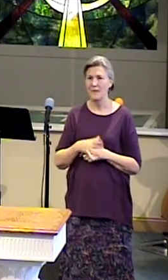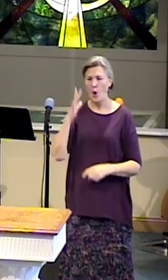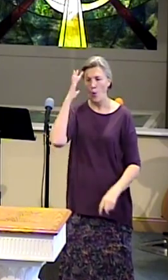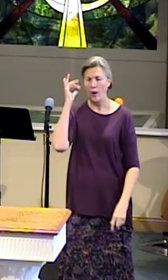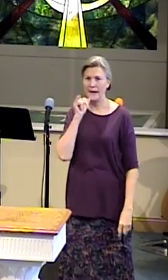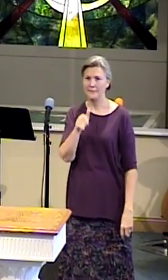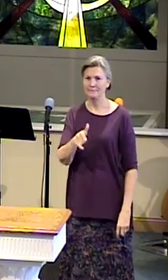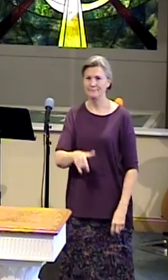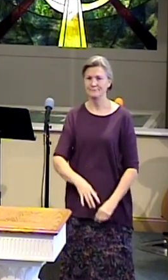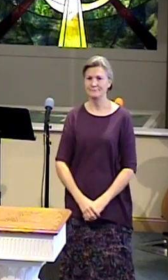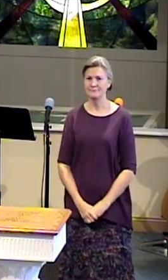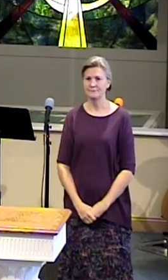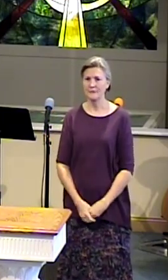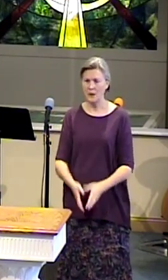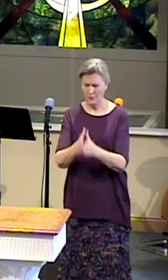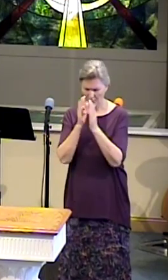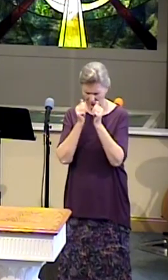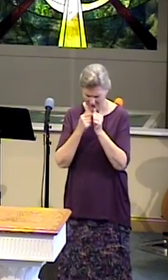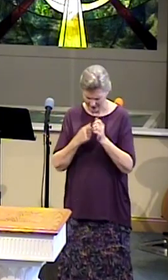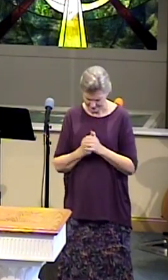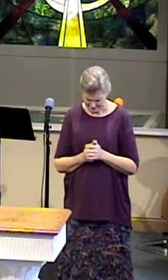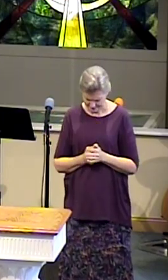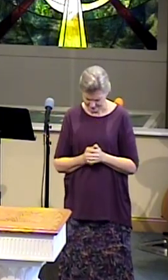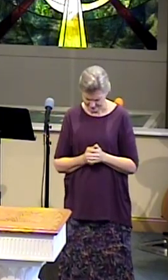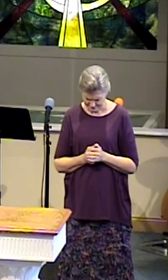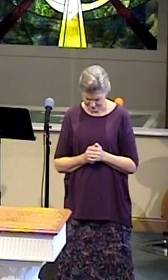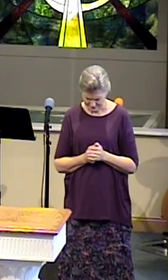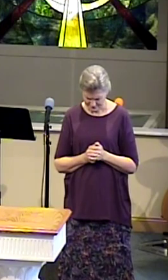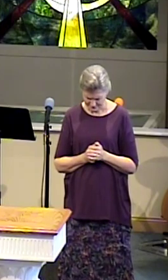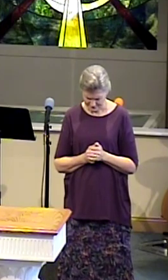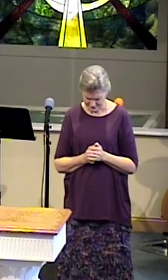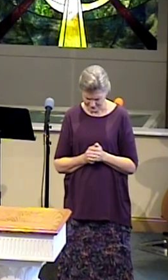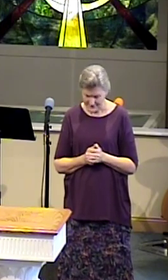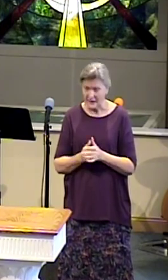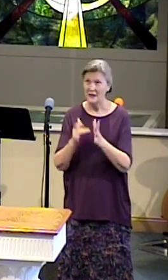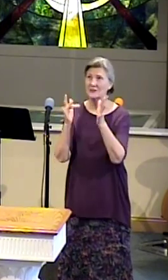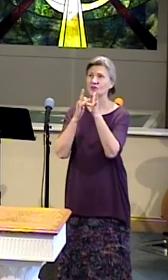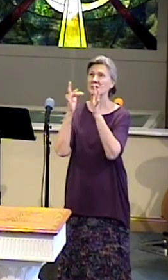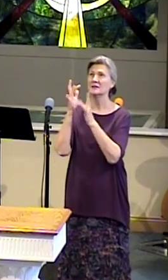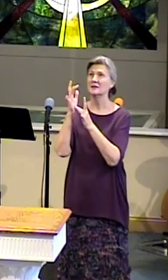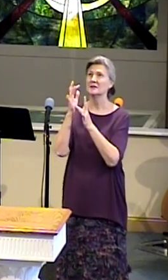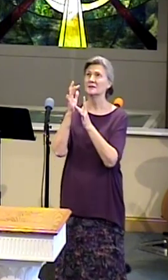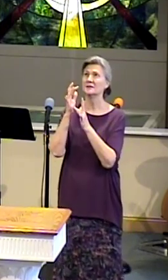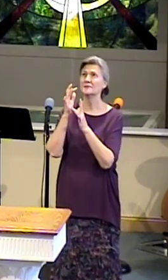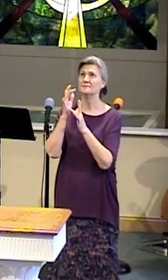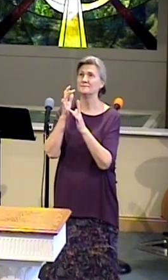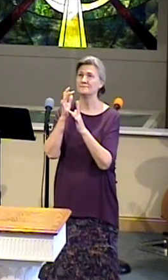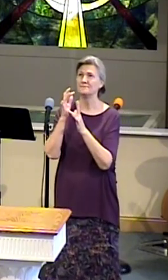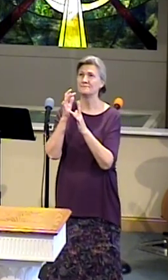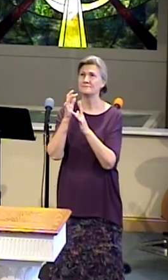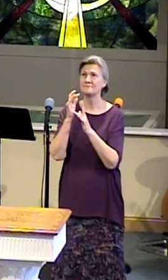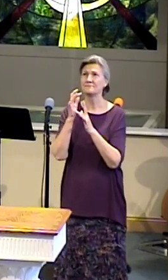Why not? Would you pray with me for a moment? Jesus,